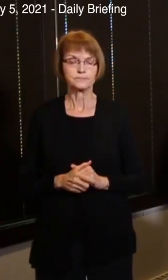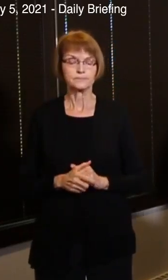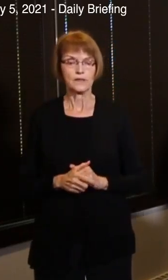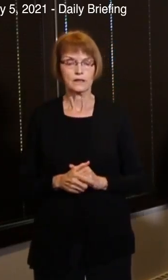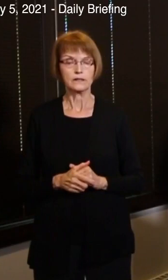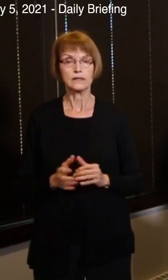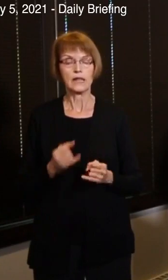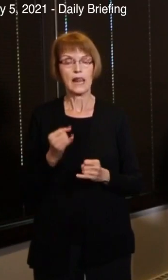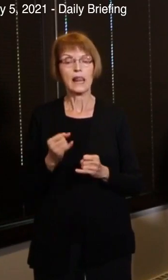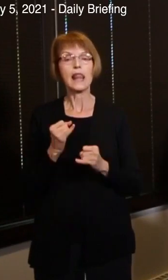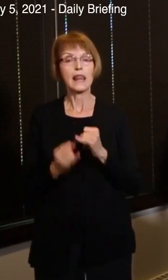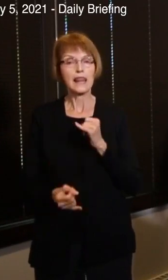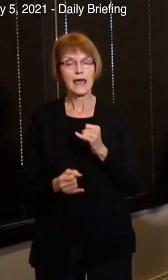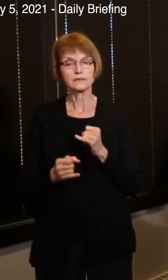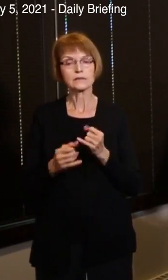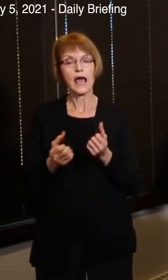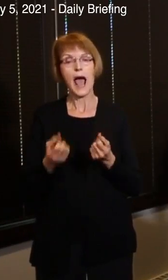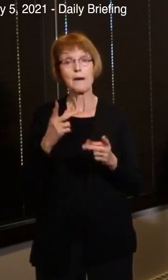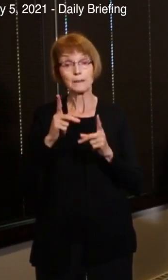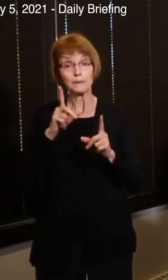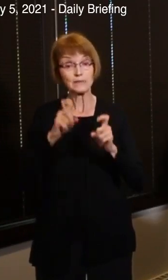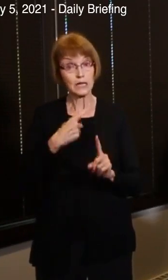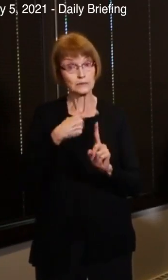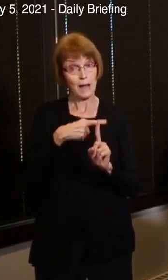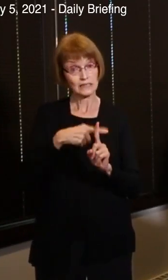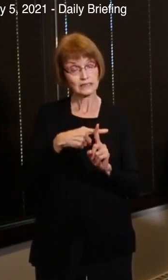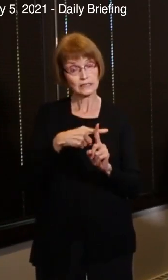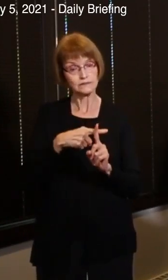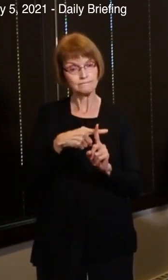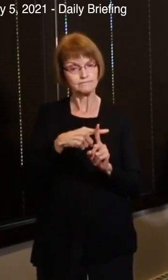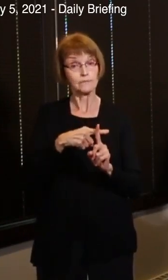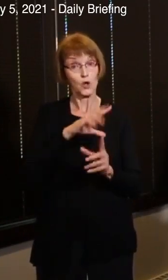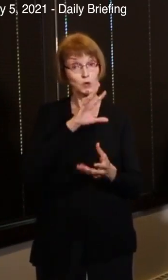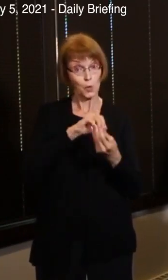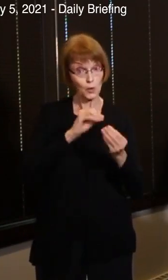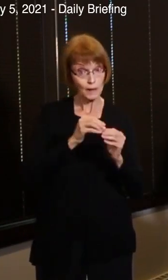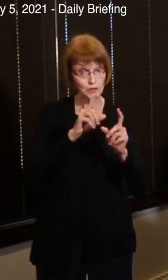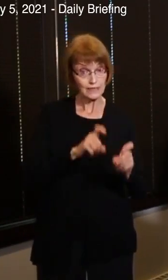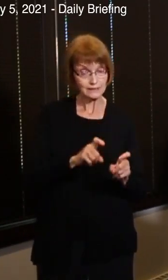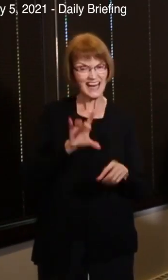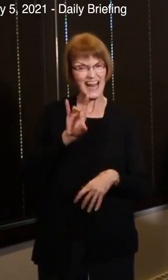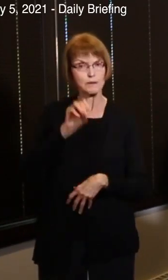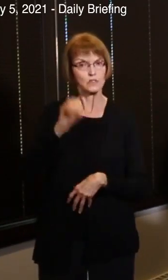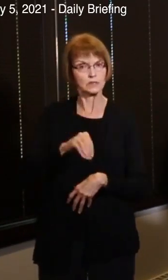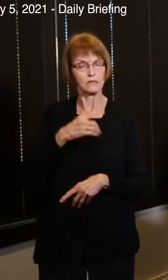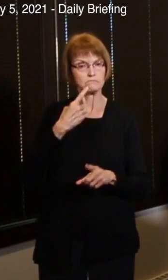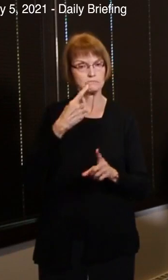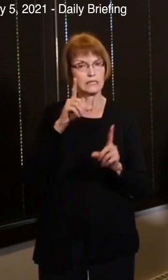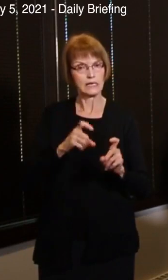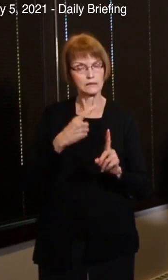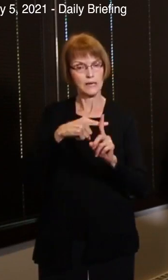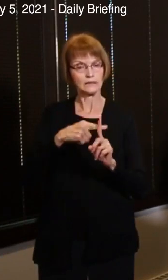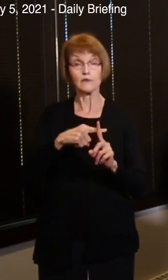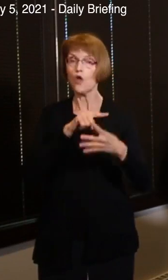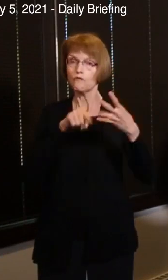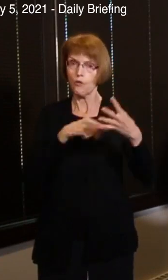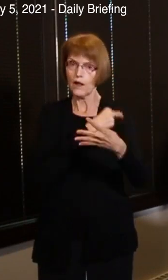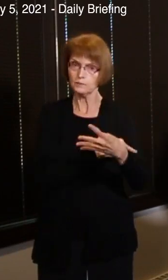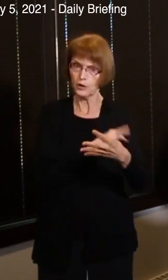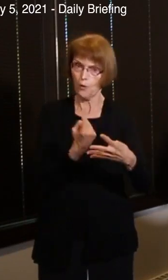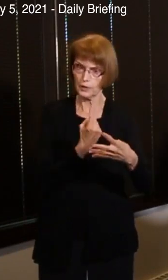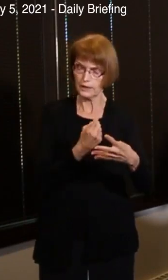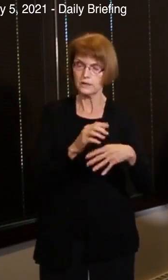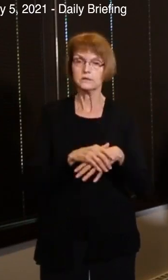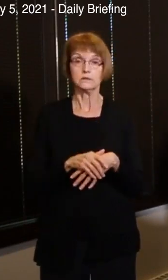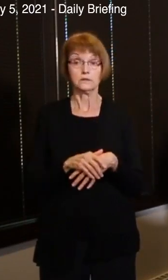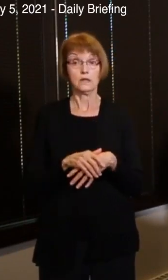Lastly, our positivity rate is sitting around 8%. And this is for healthcare systems only. Has come